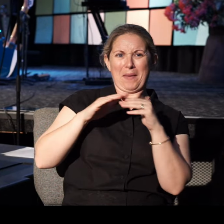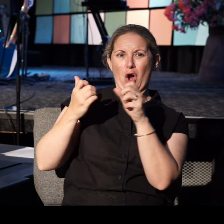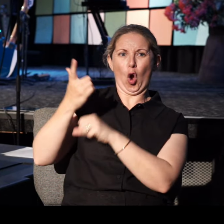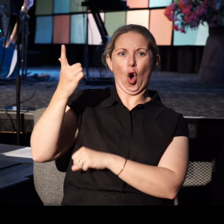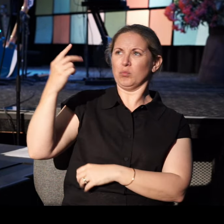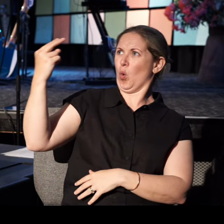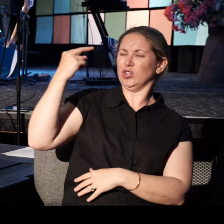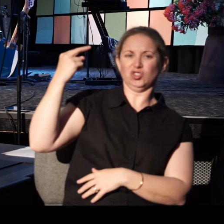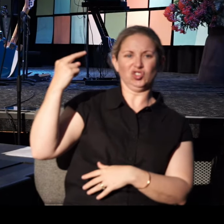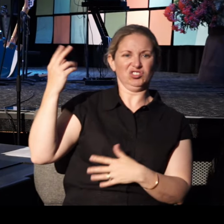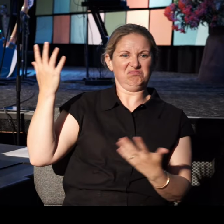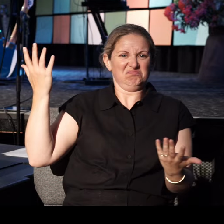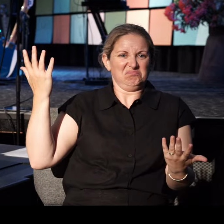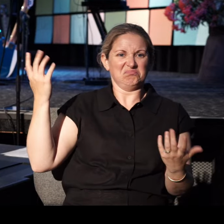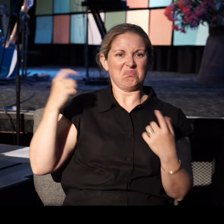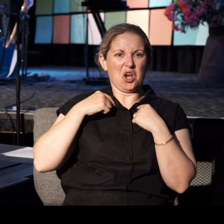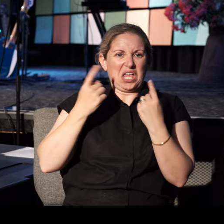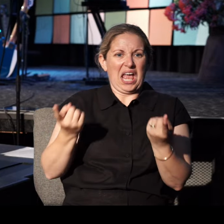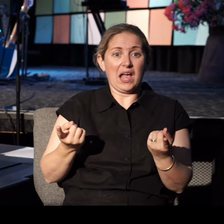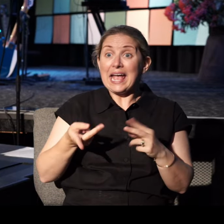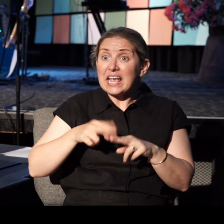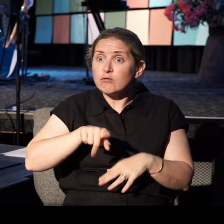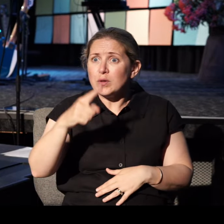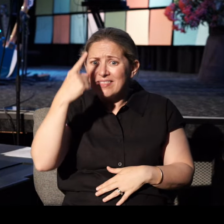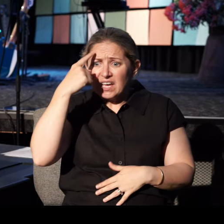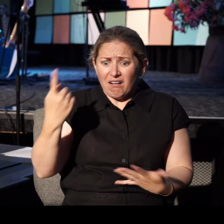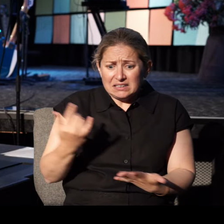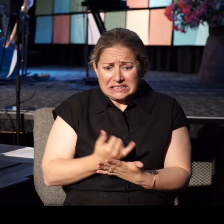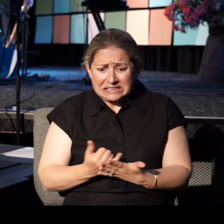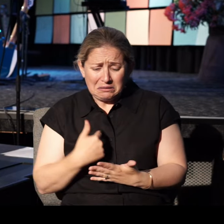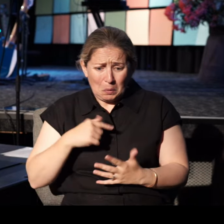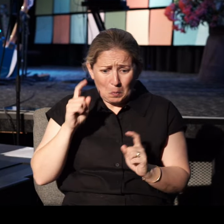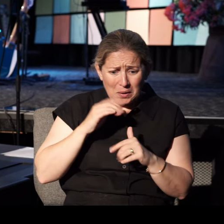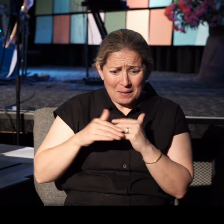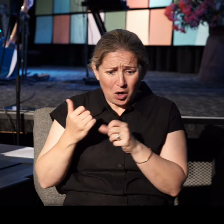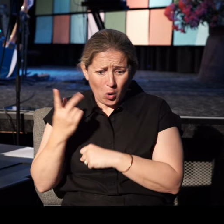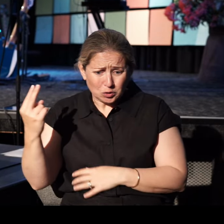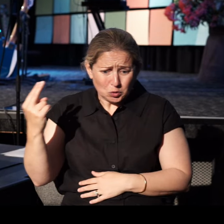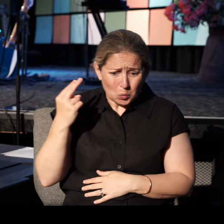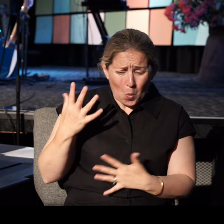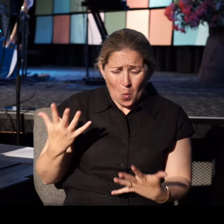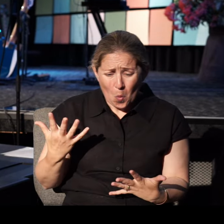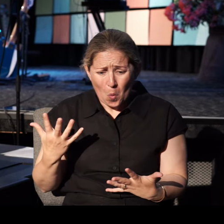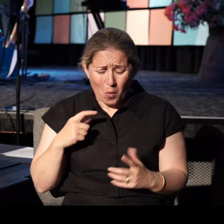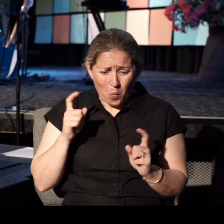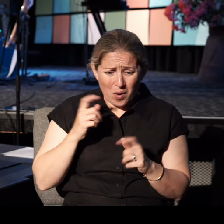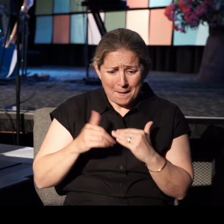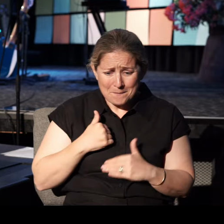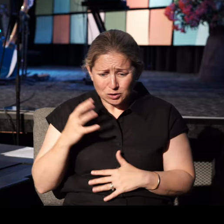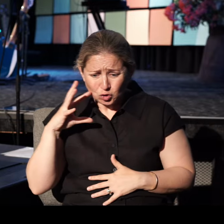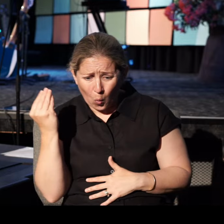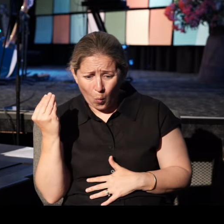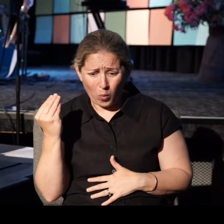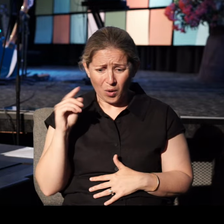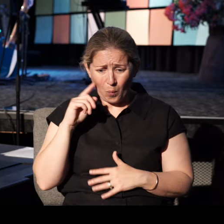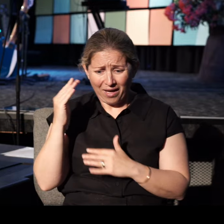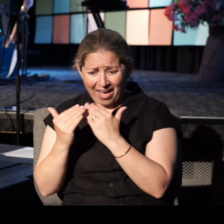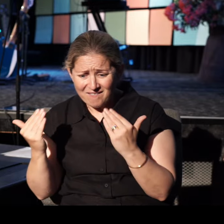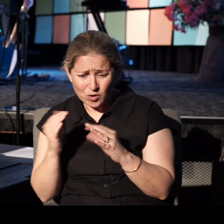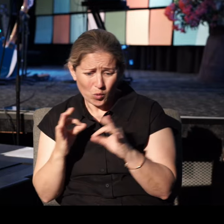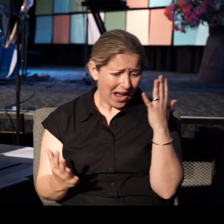caught in these addictions and I hate what I'm doing to my God, and I grieve over the lostness of my soul, and that's evidence you've got the